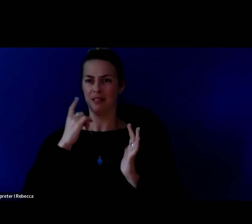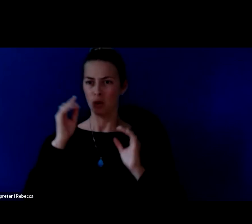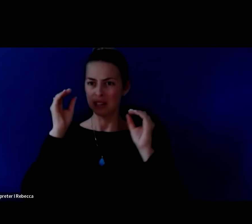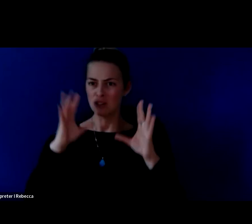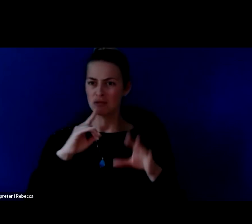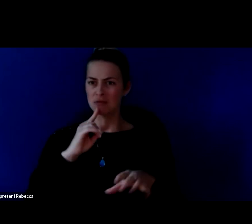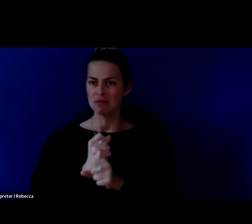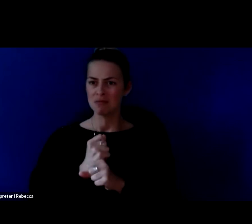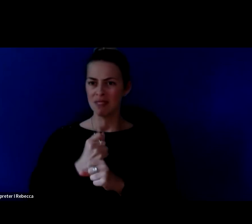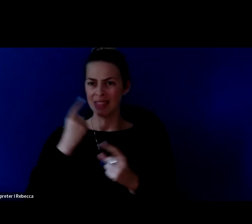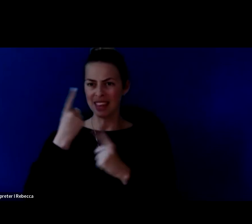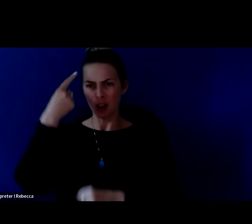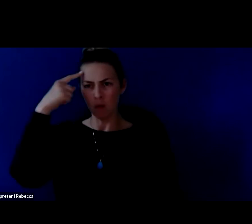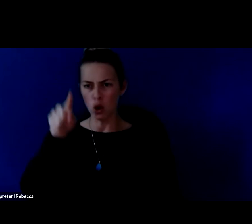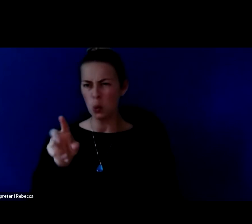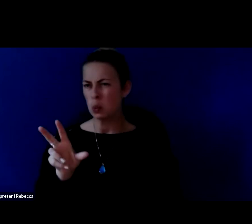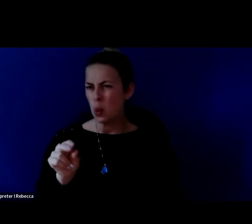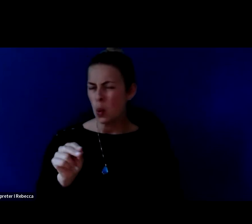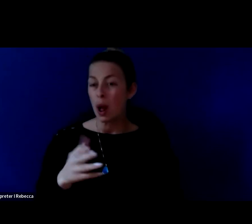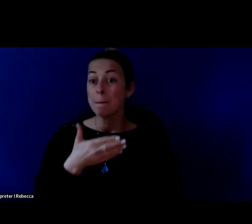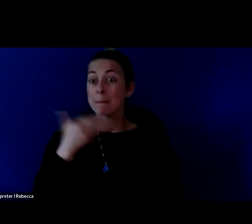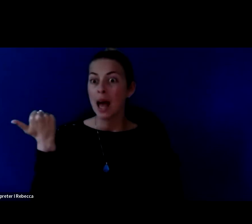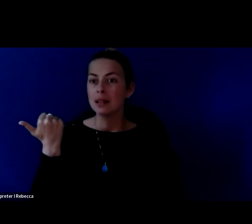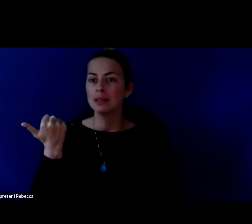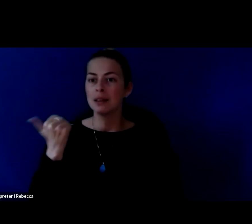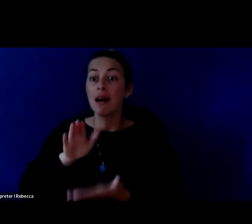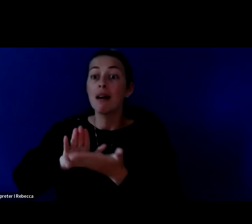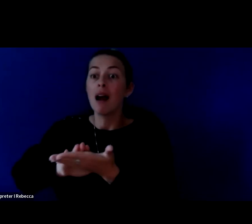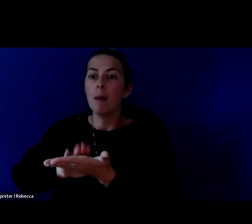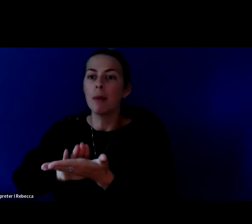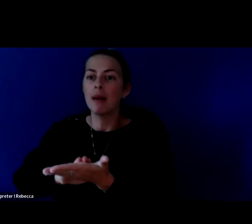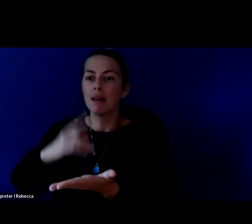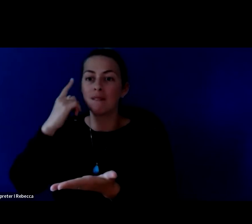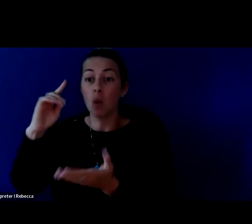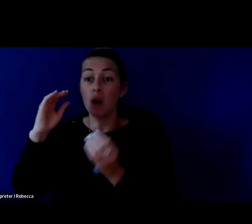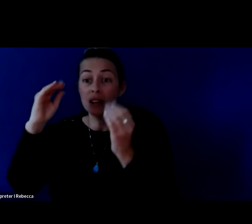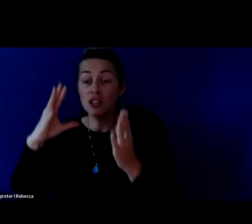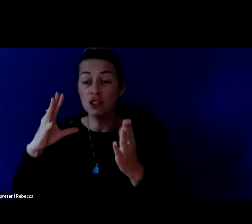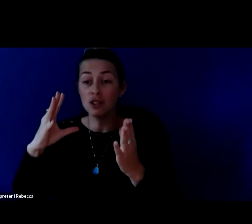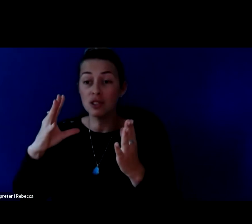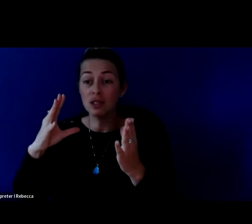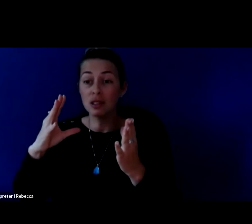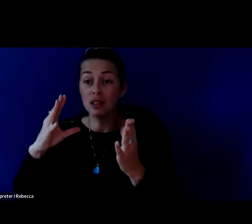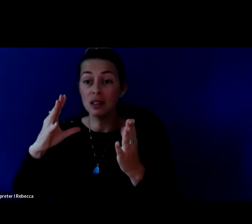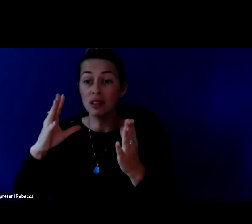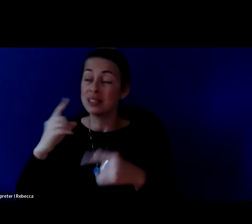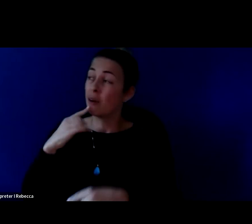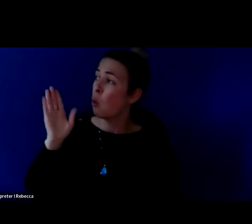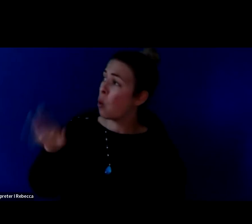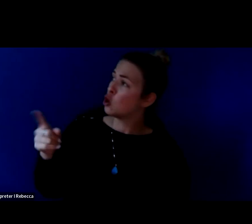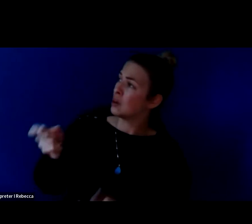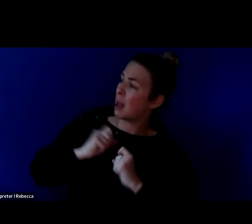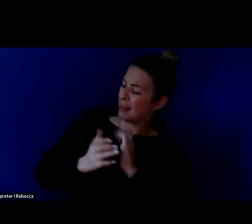think for you. Instead, the greatest compliment that I think most teachers and professors would say is did we equip you with the skills,